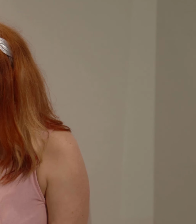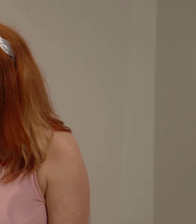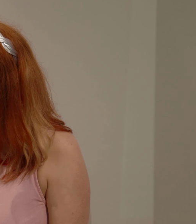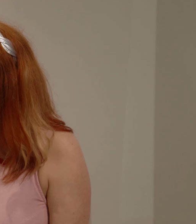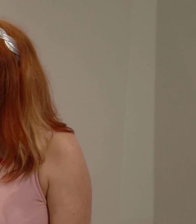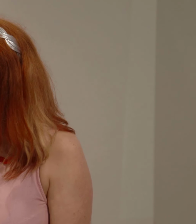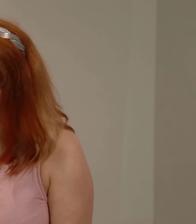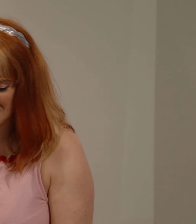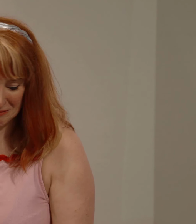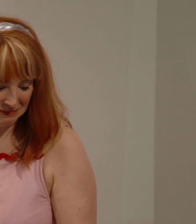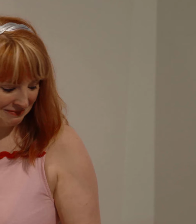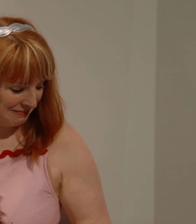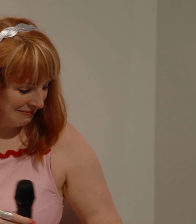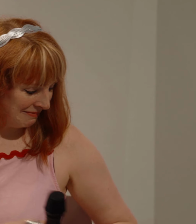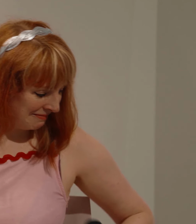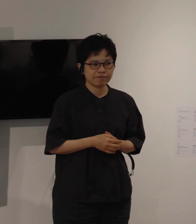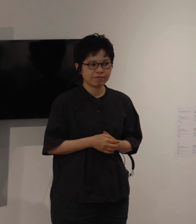back.